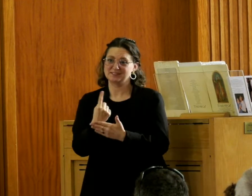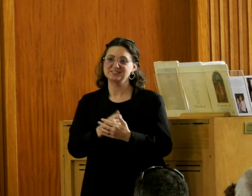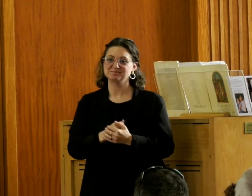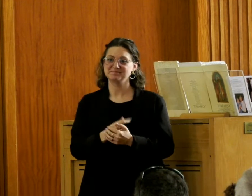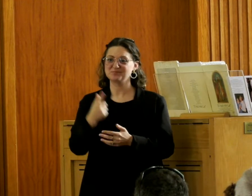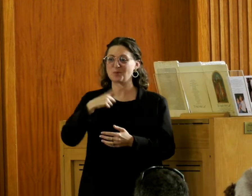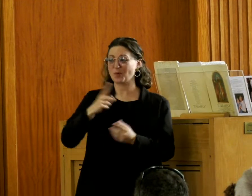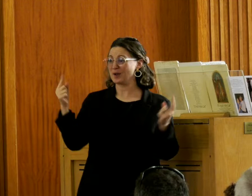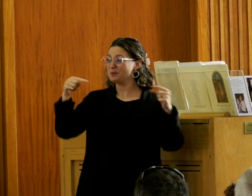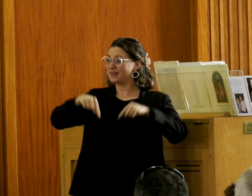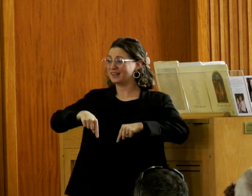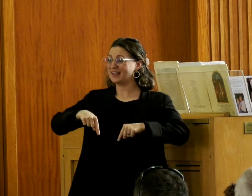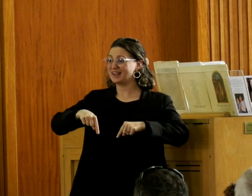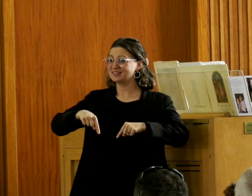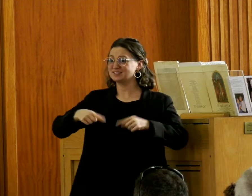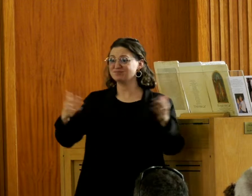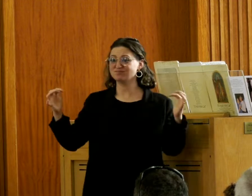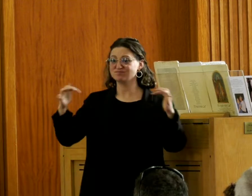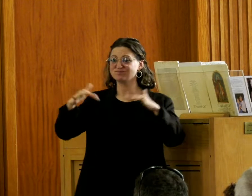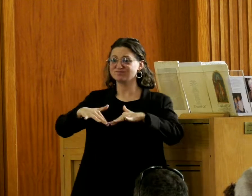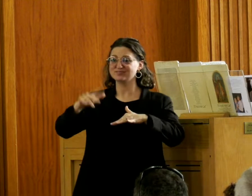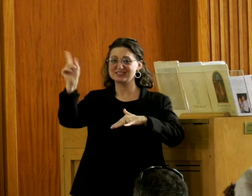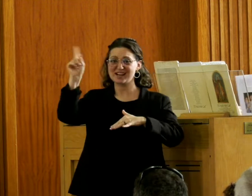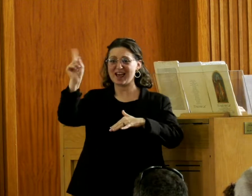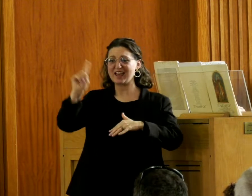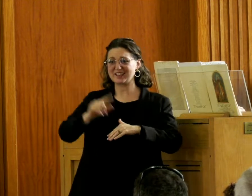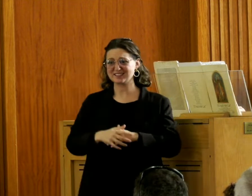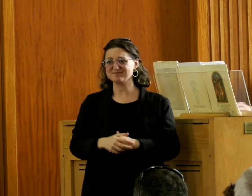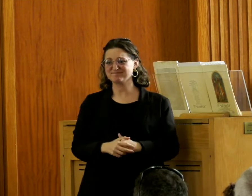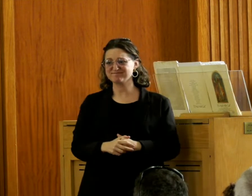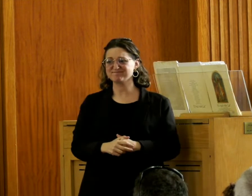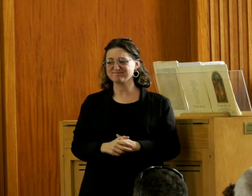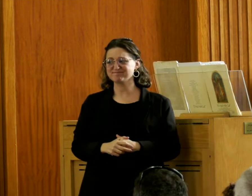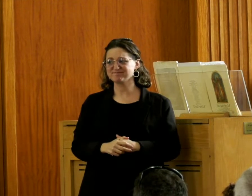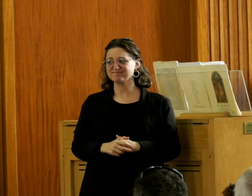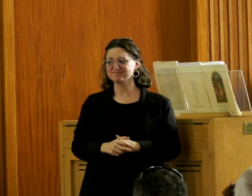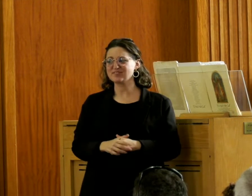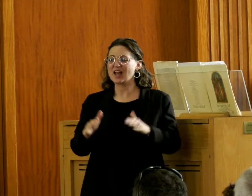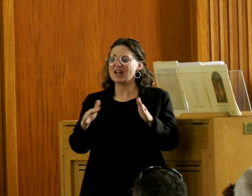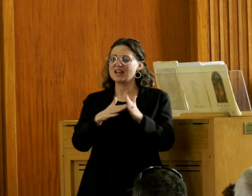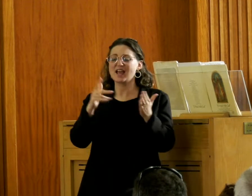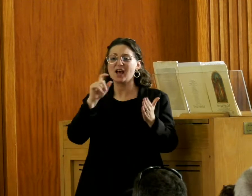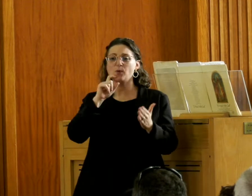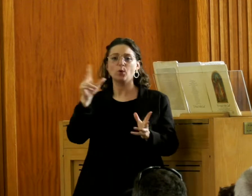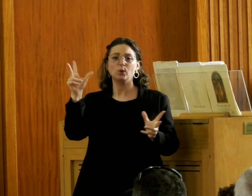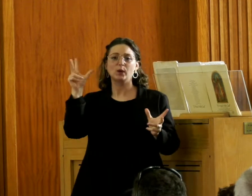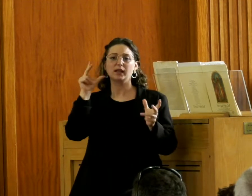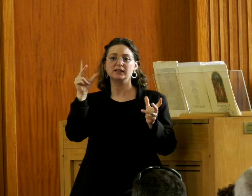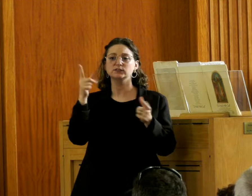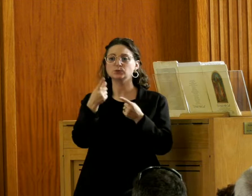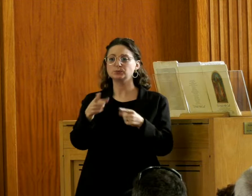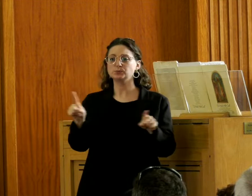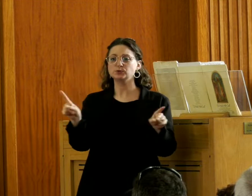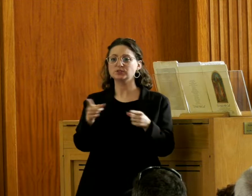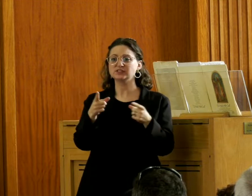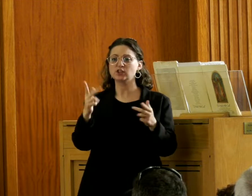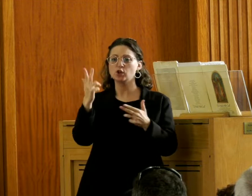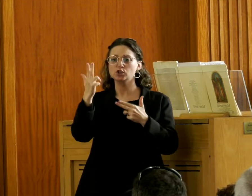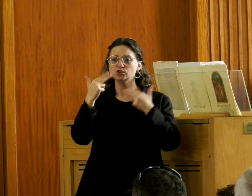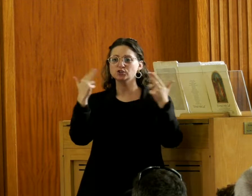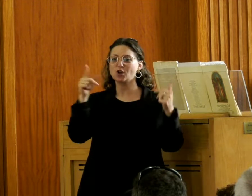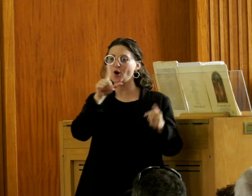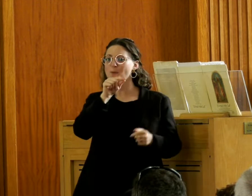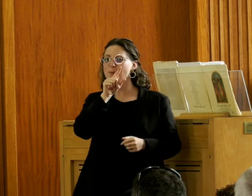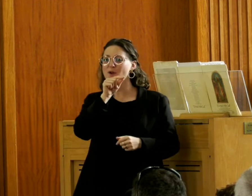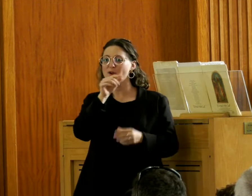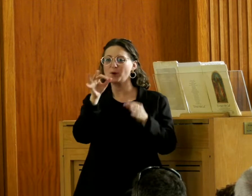all here today. So now we'll listen to our opening music, Songbird by Eva